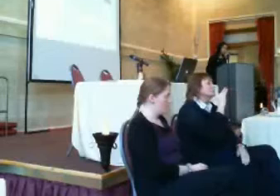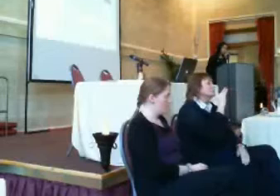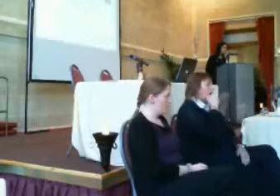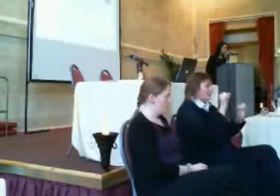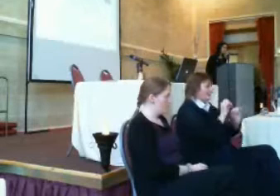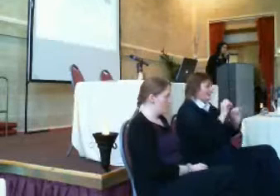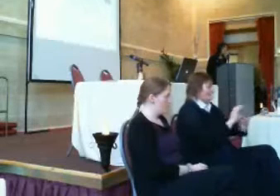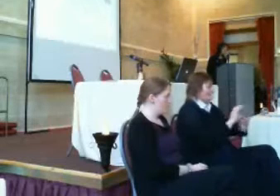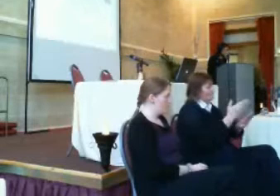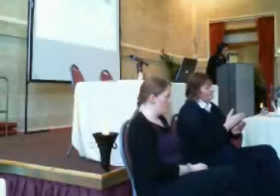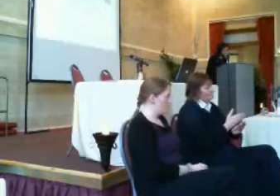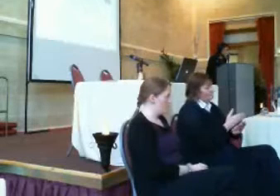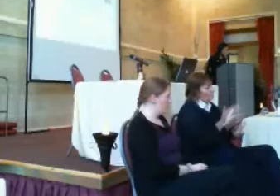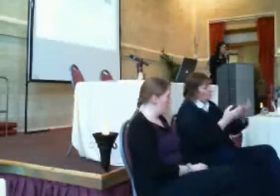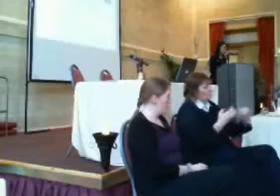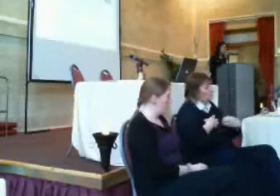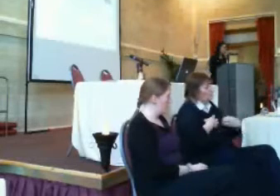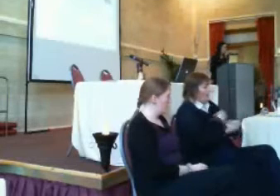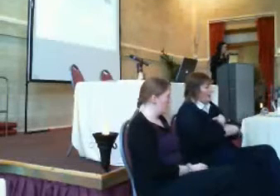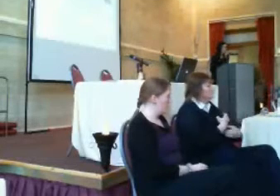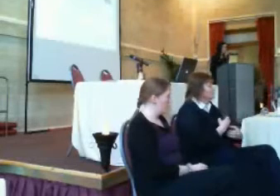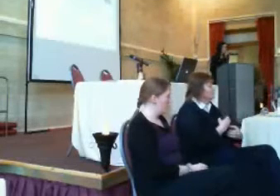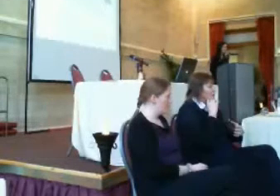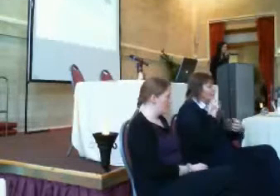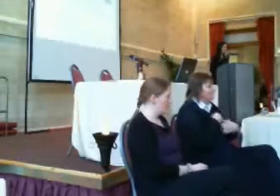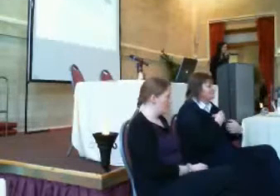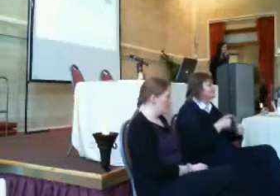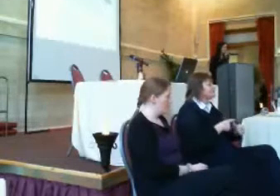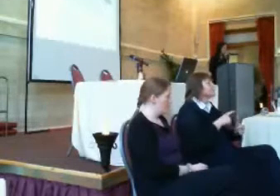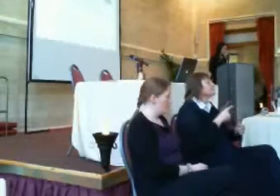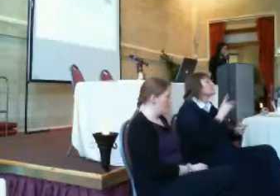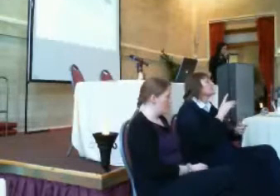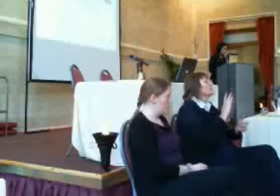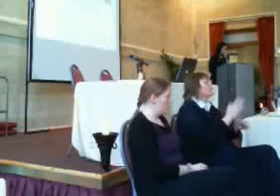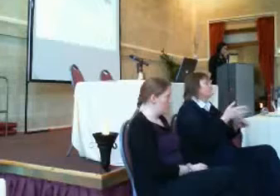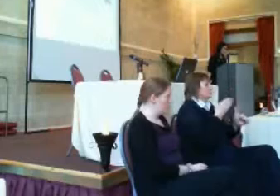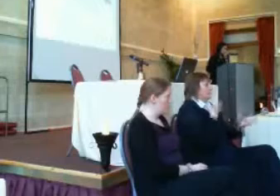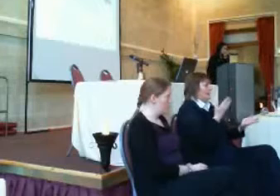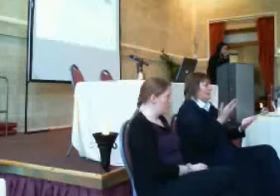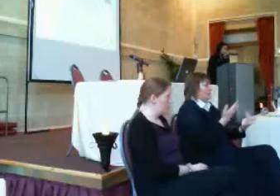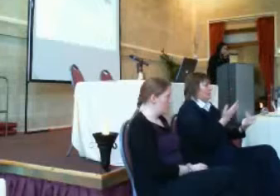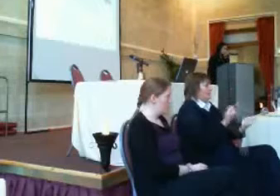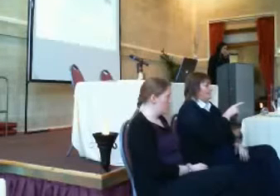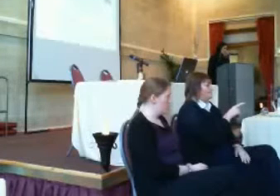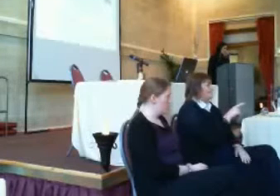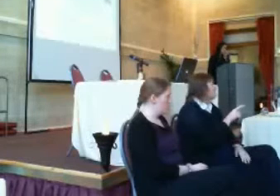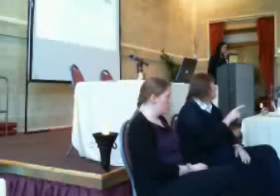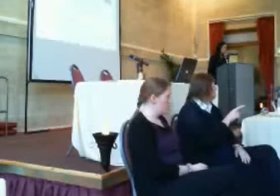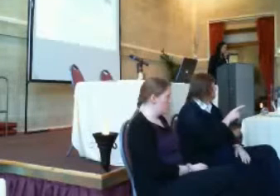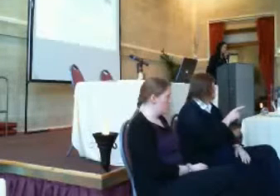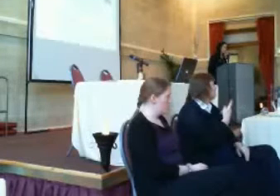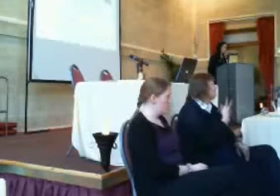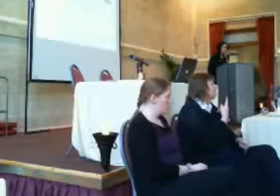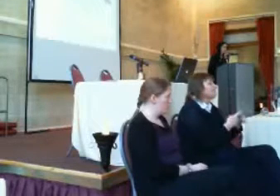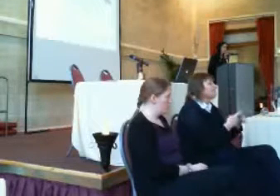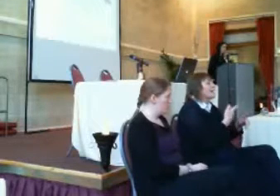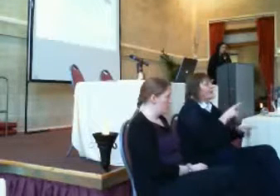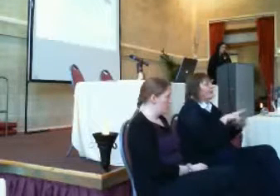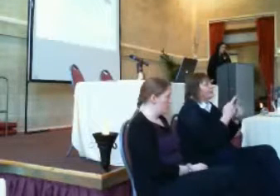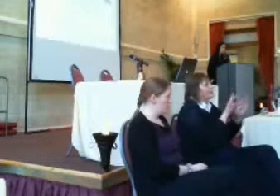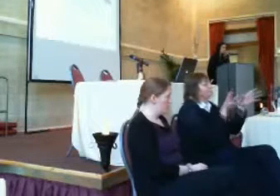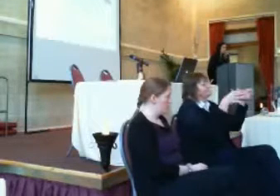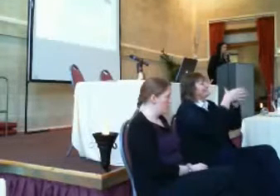mayor. Really just to welcome you all here and particularly thank the steering group